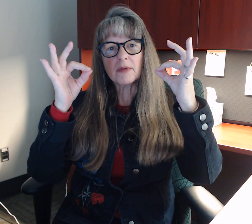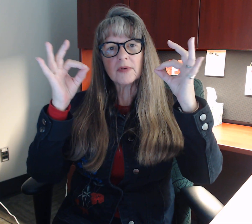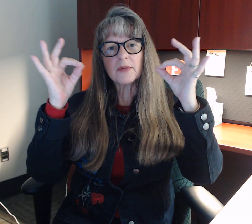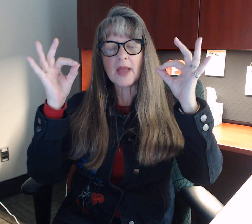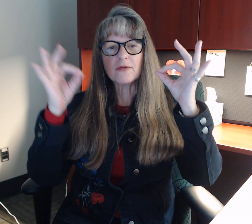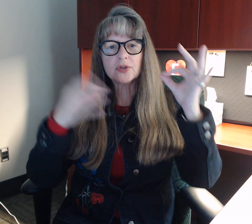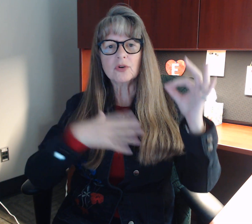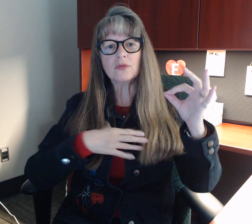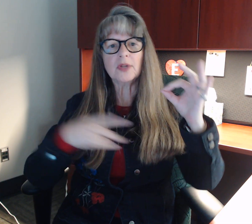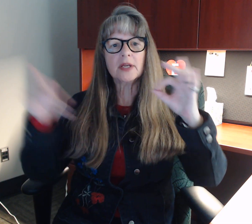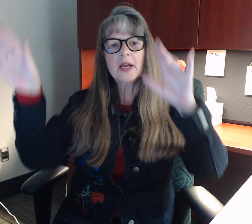a snowflake.